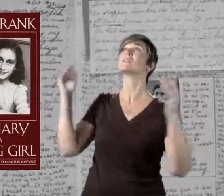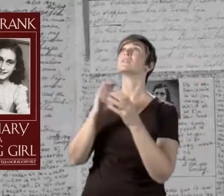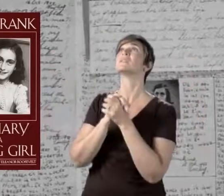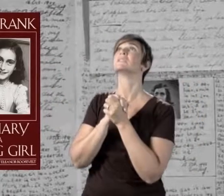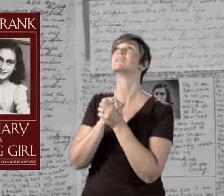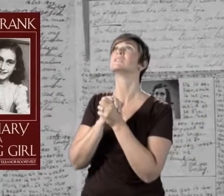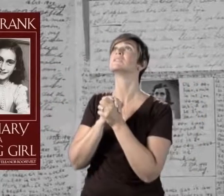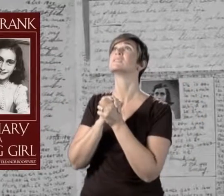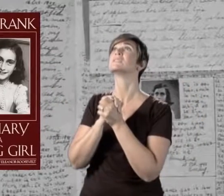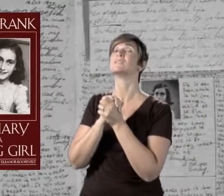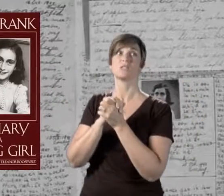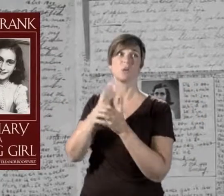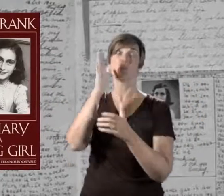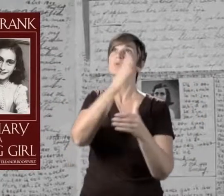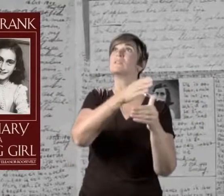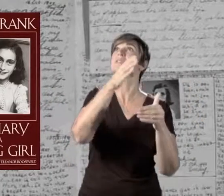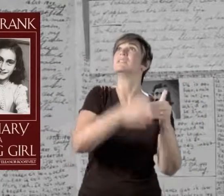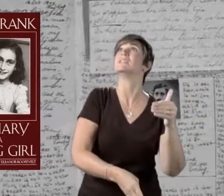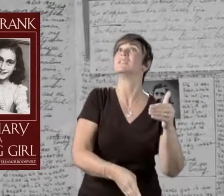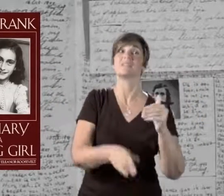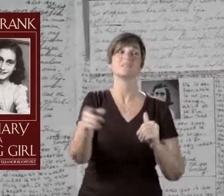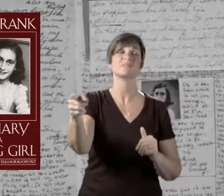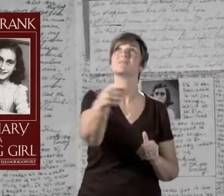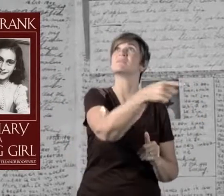I think it will all come right,